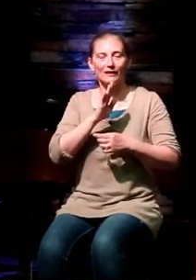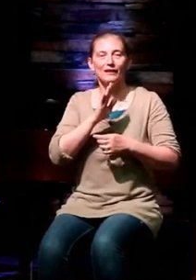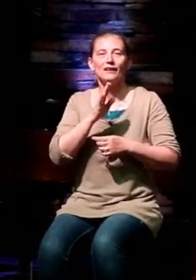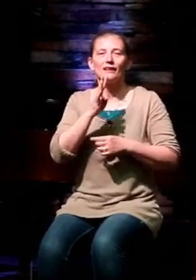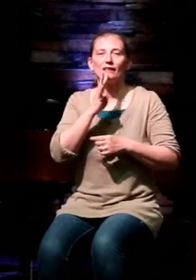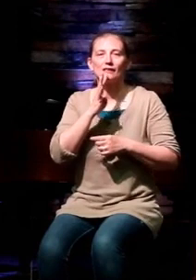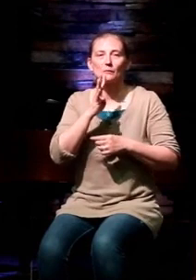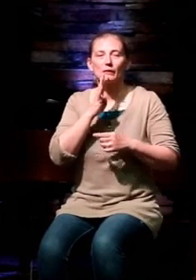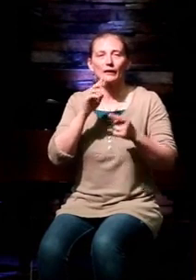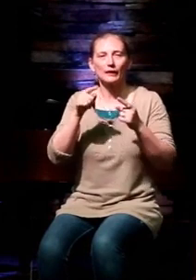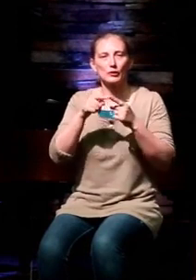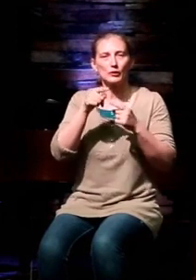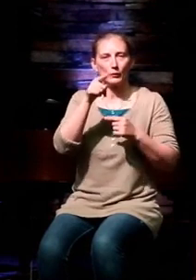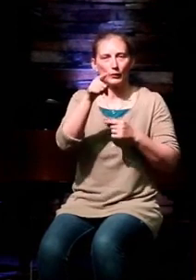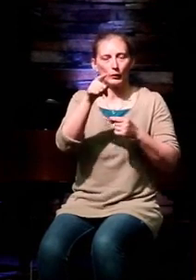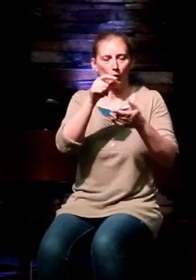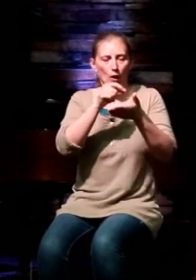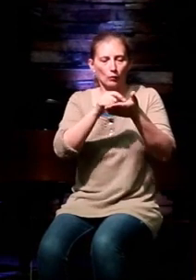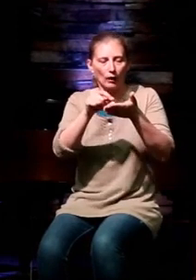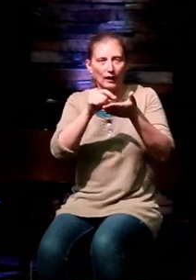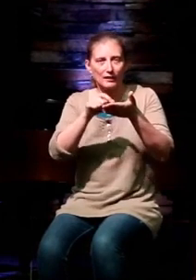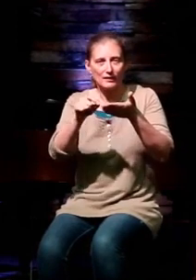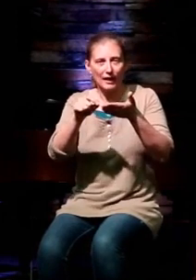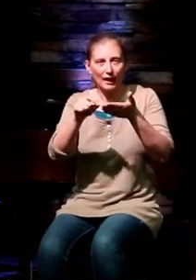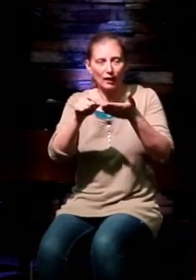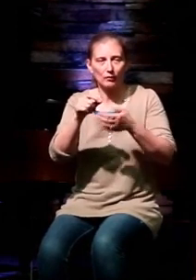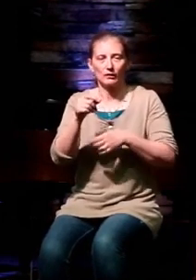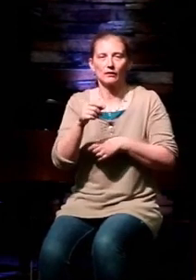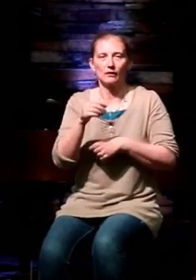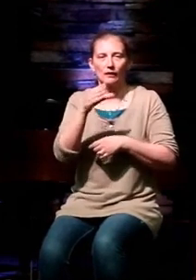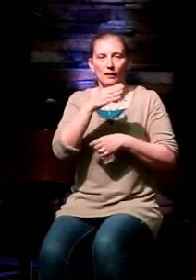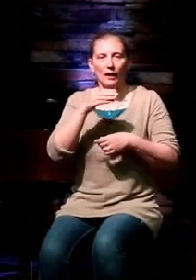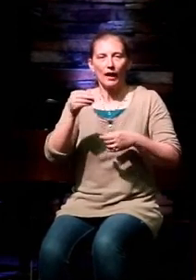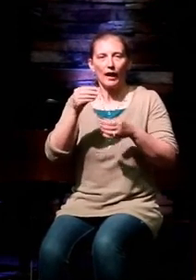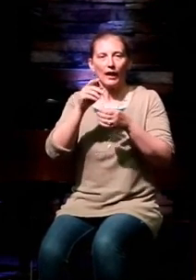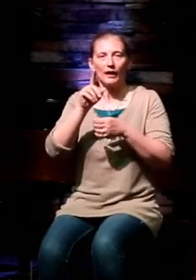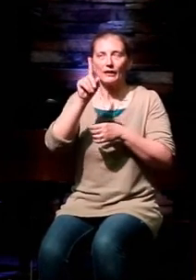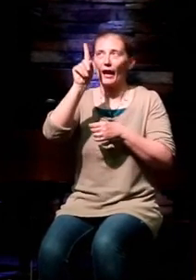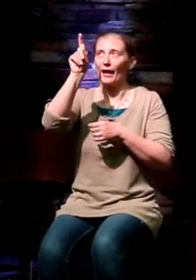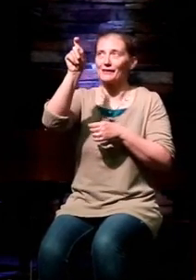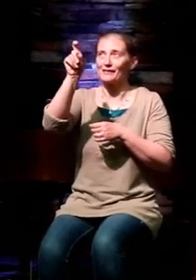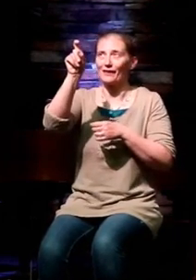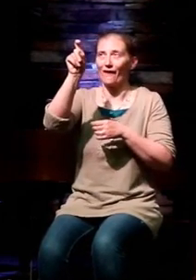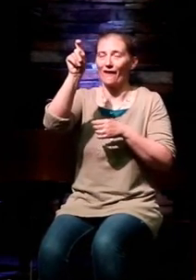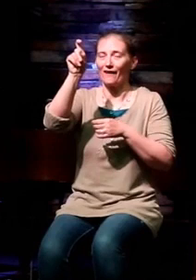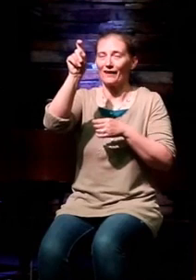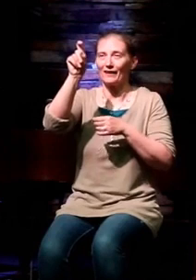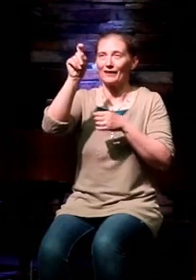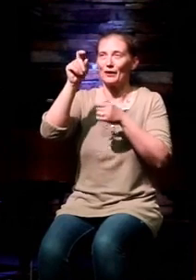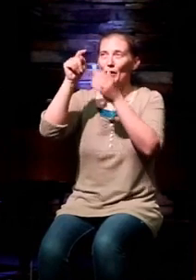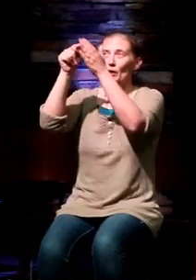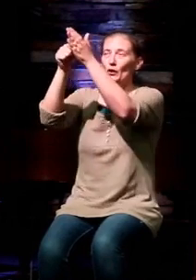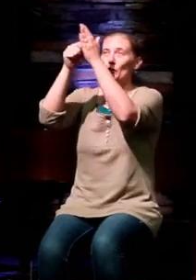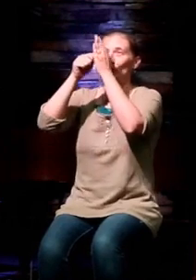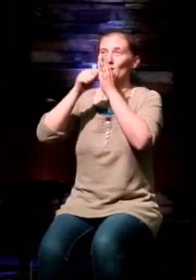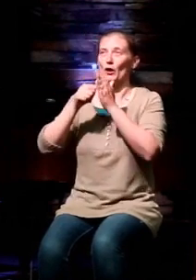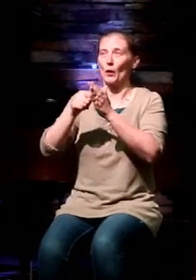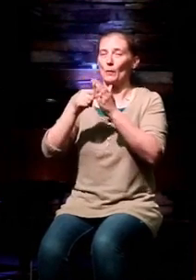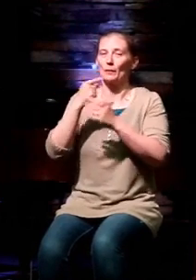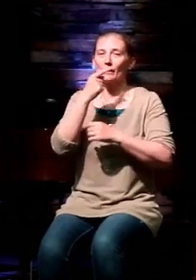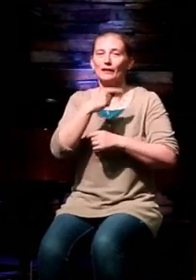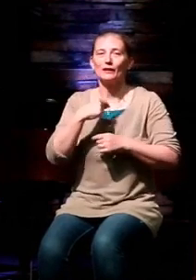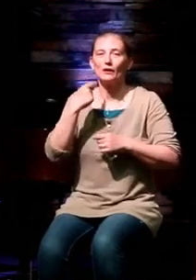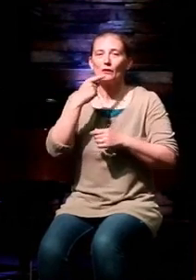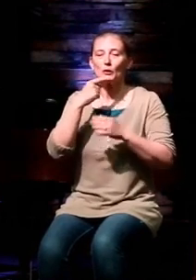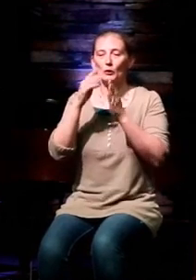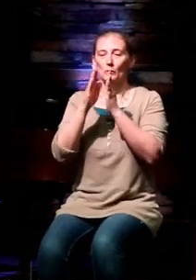down and ask God, show me who I need to pray for. And you just watch what happens. Boom, boom, boom. These names will